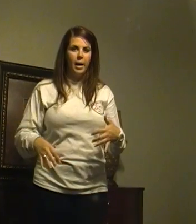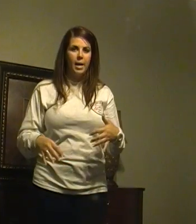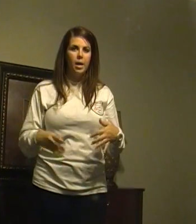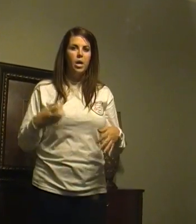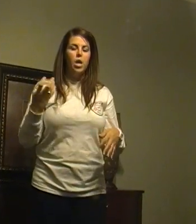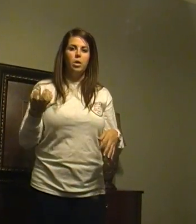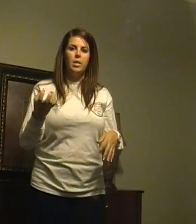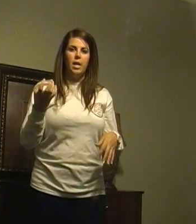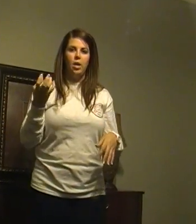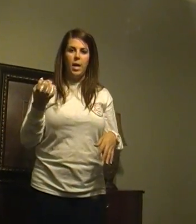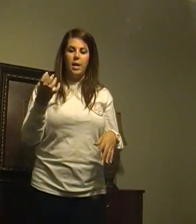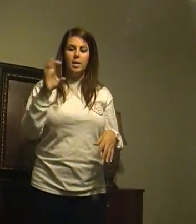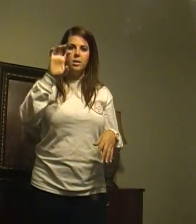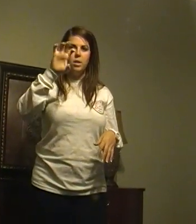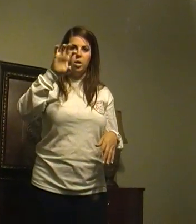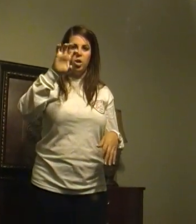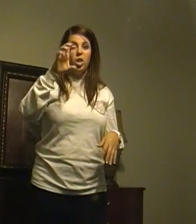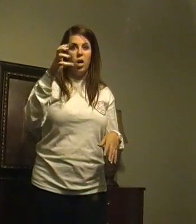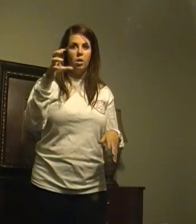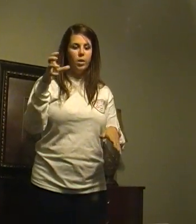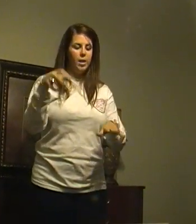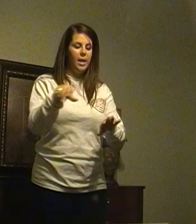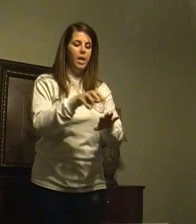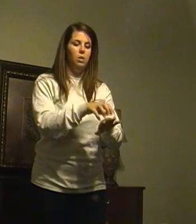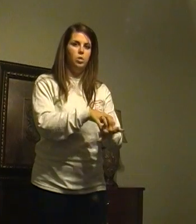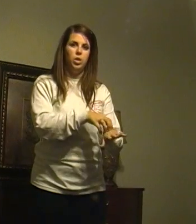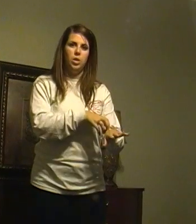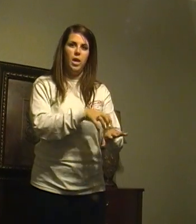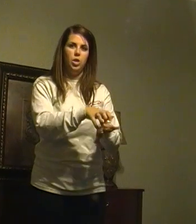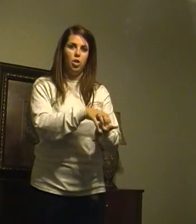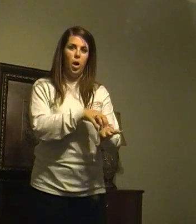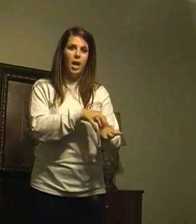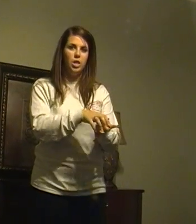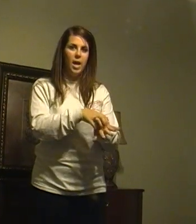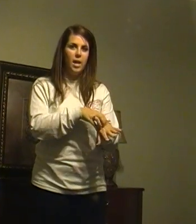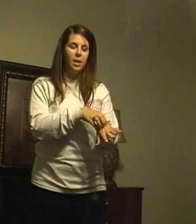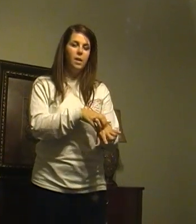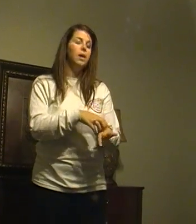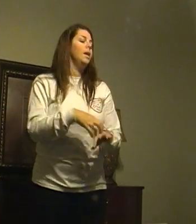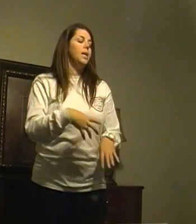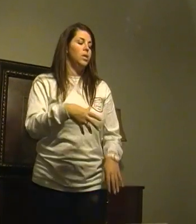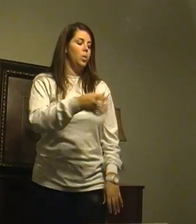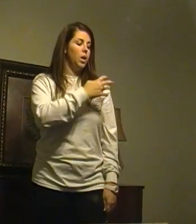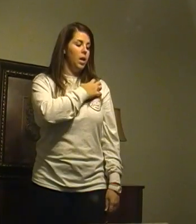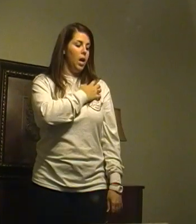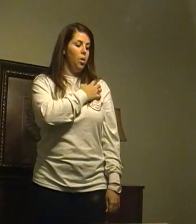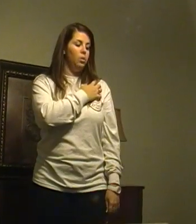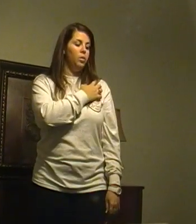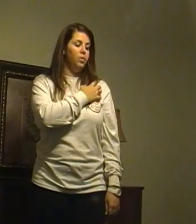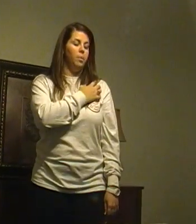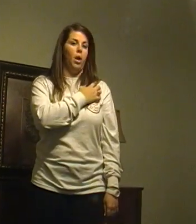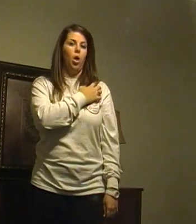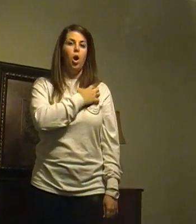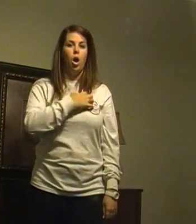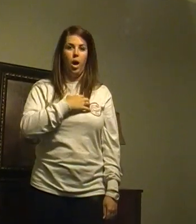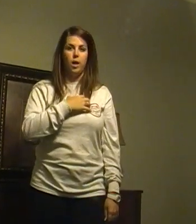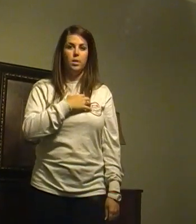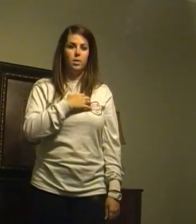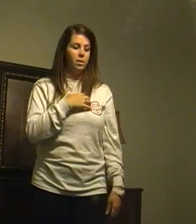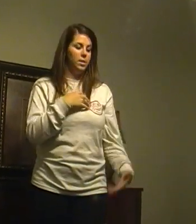body, you take your hand, your claw really, and you just kind of scratch at it. So we're going to go over from our heart, because